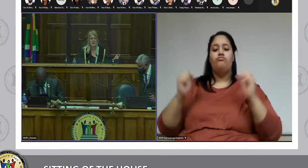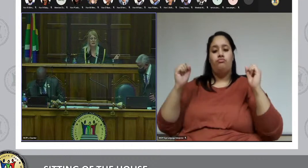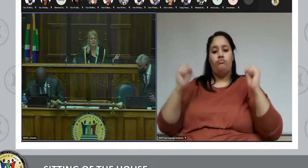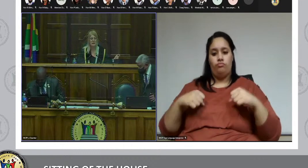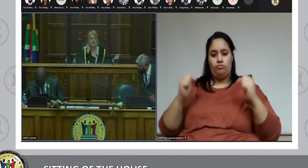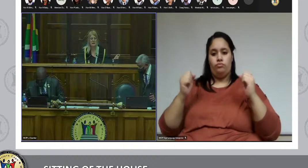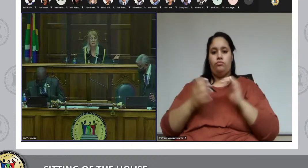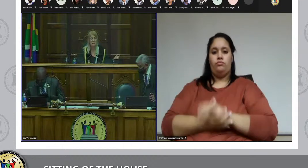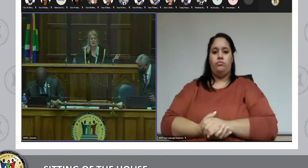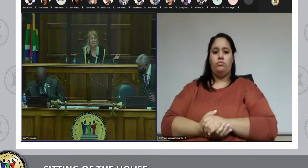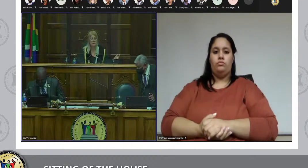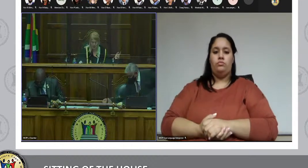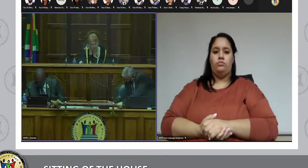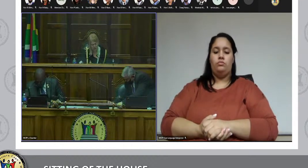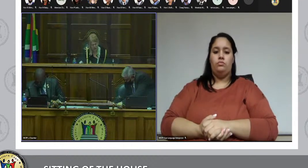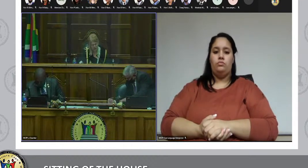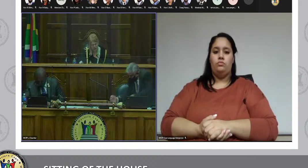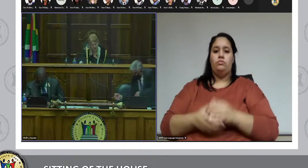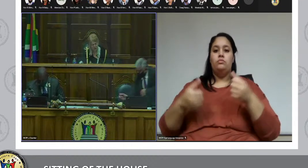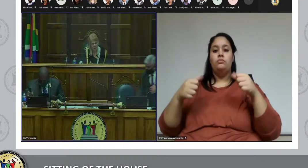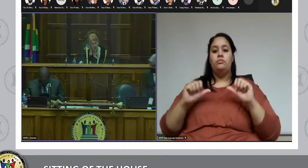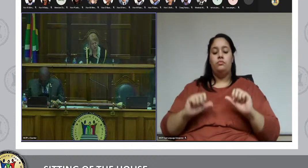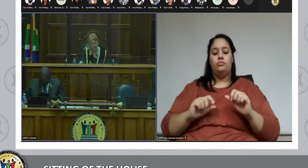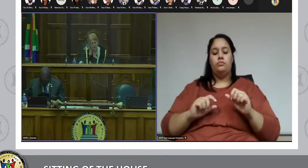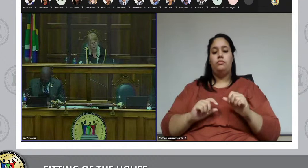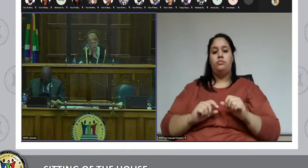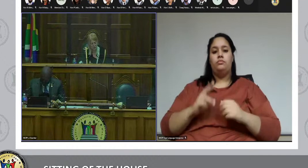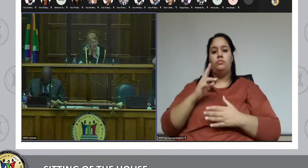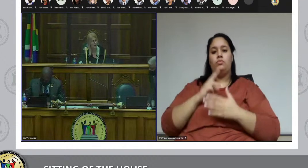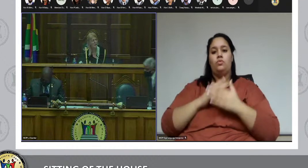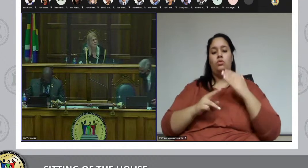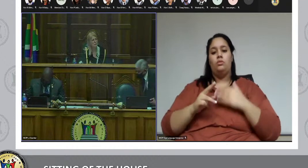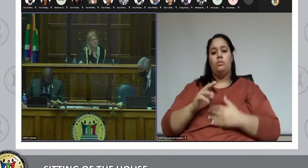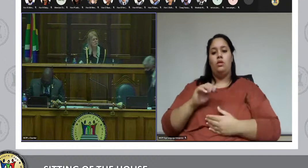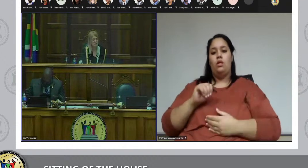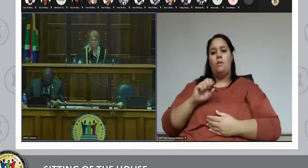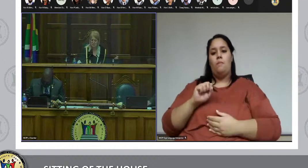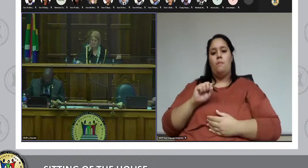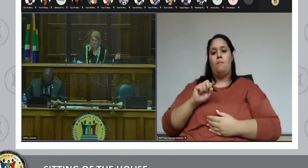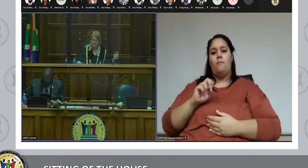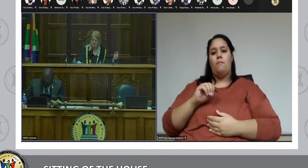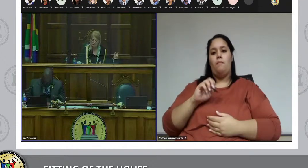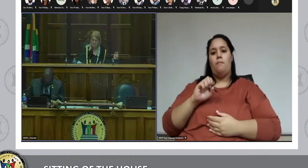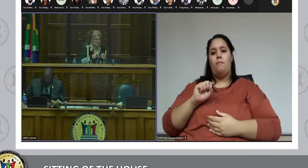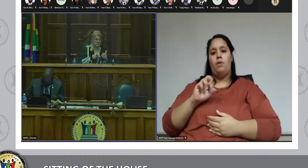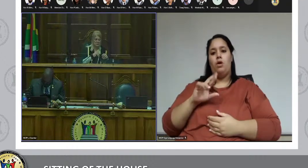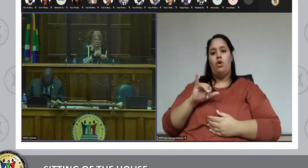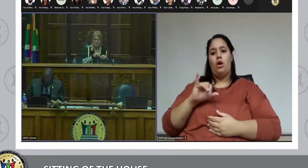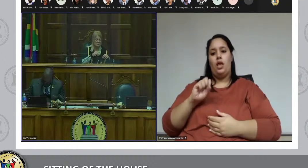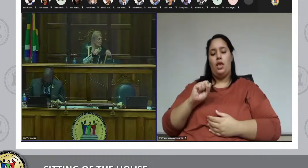to. I now recognize Honourable Murray.